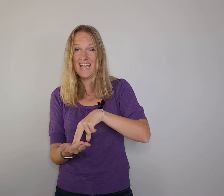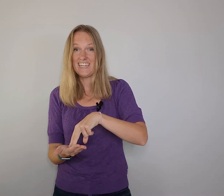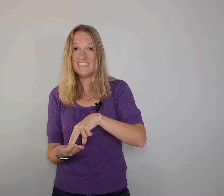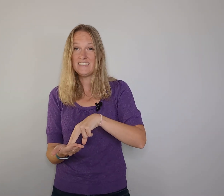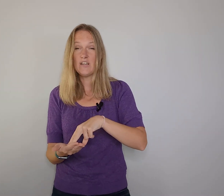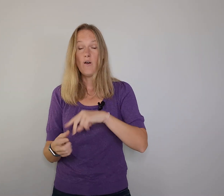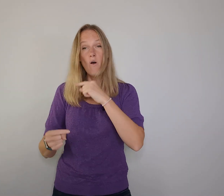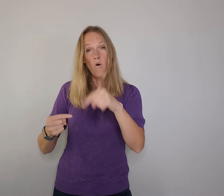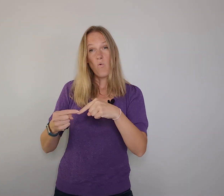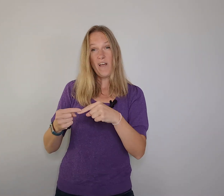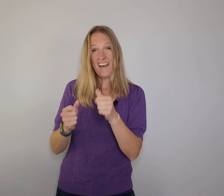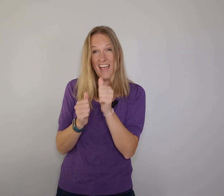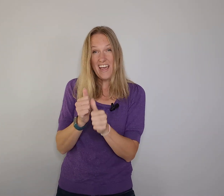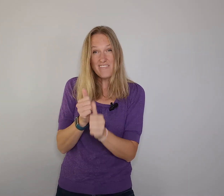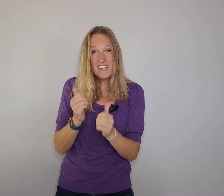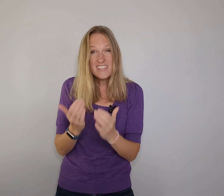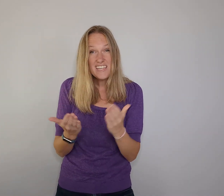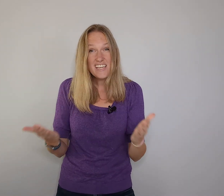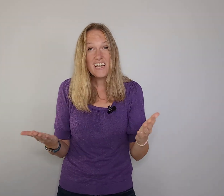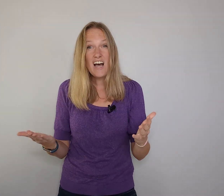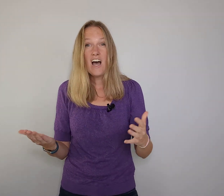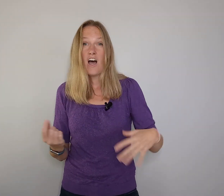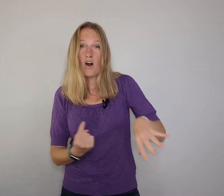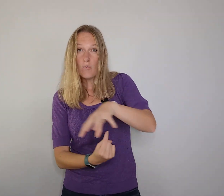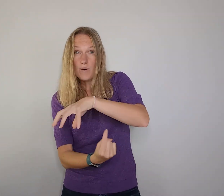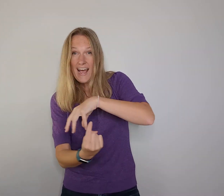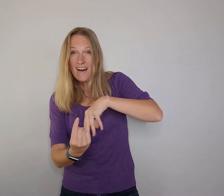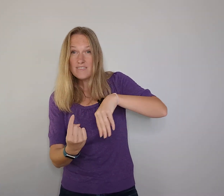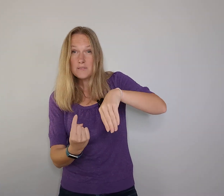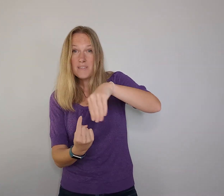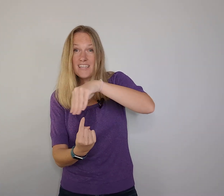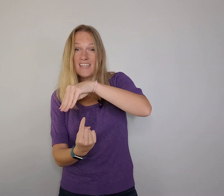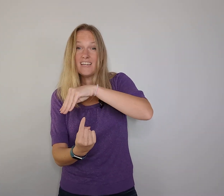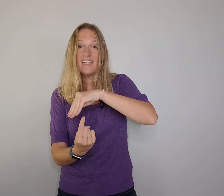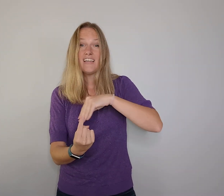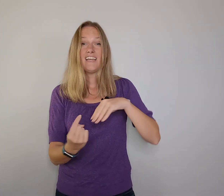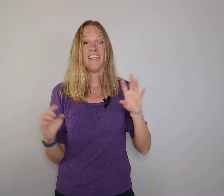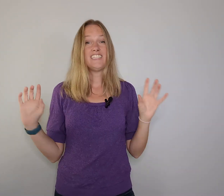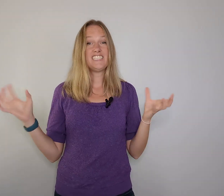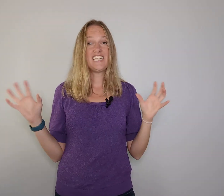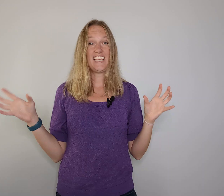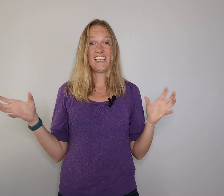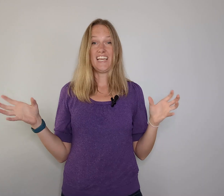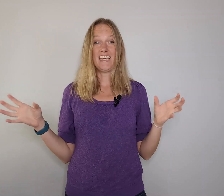stand when everything around me is shaking.